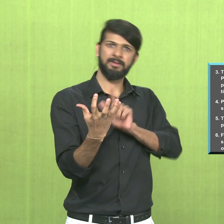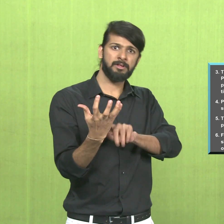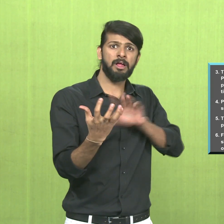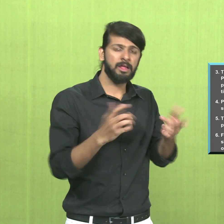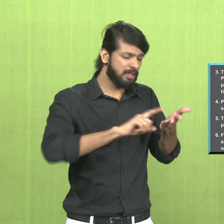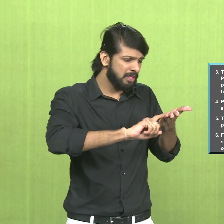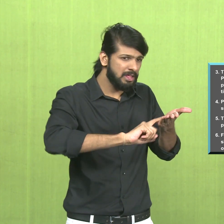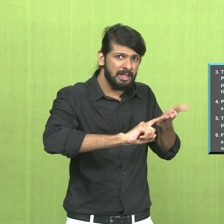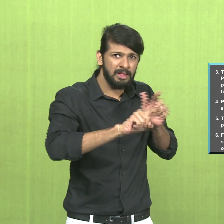whereas dry colors are